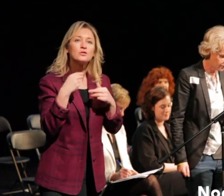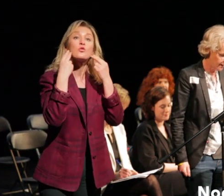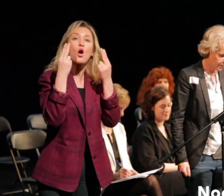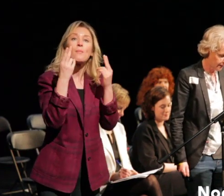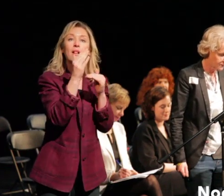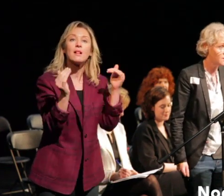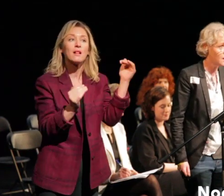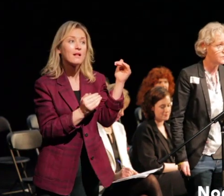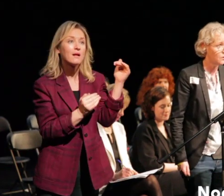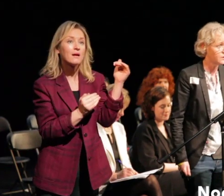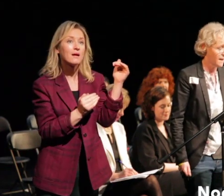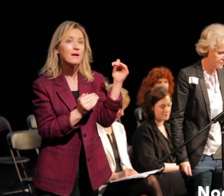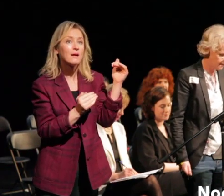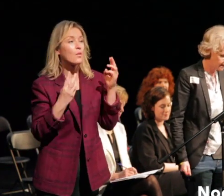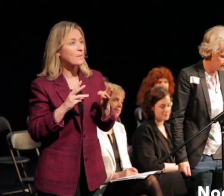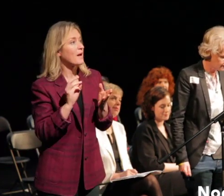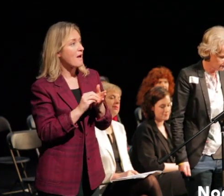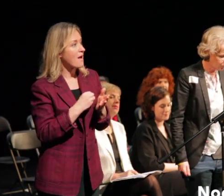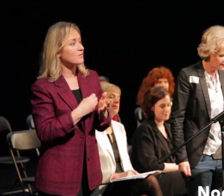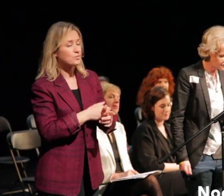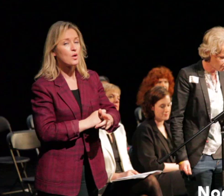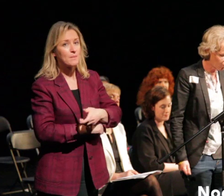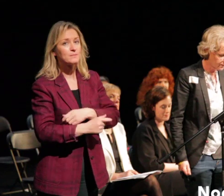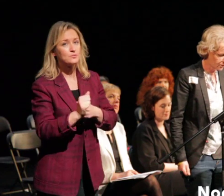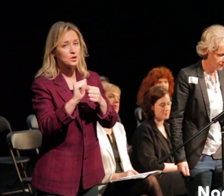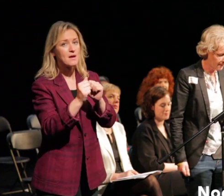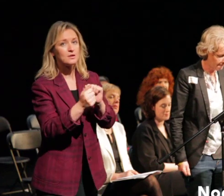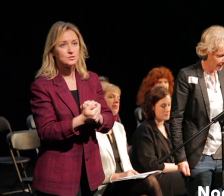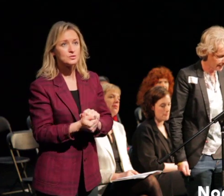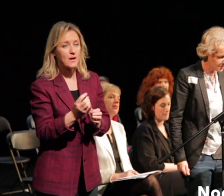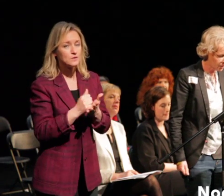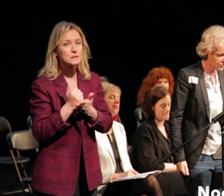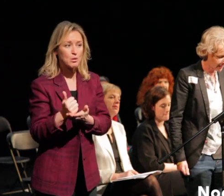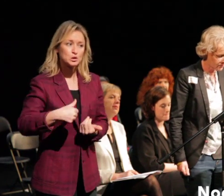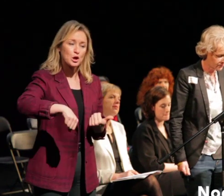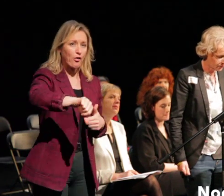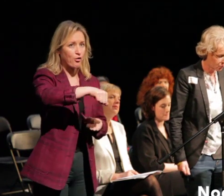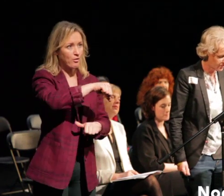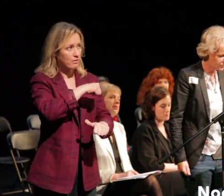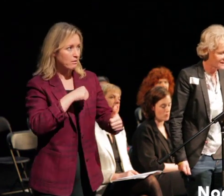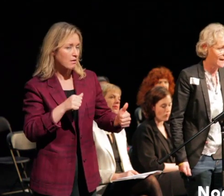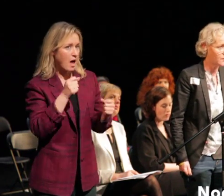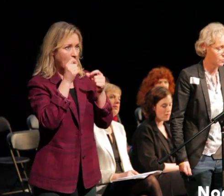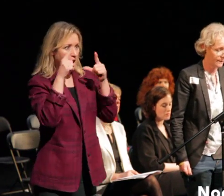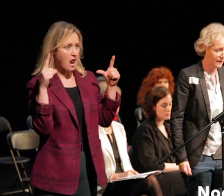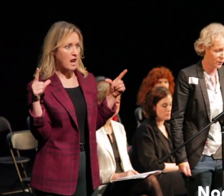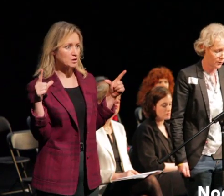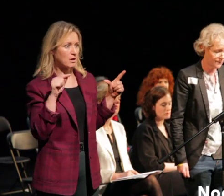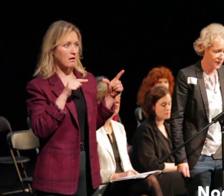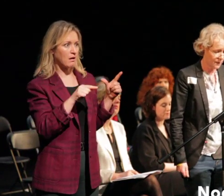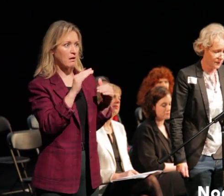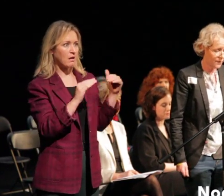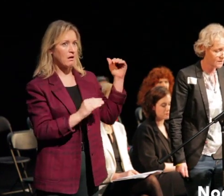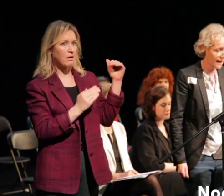to play in changing things. It's not all down to the men. We need to support each other and acknowledge sexist situations together when they